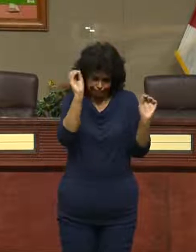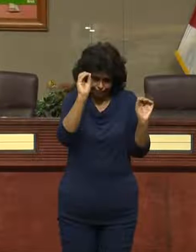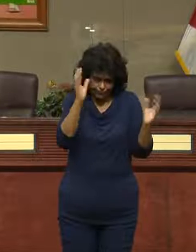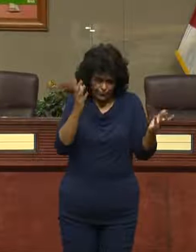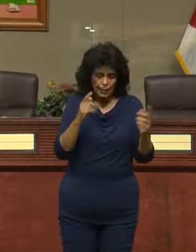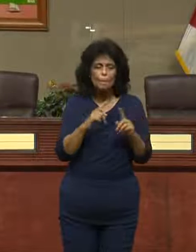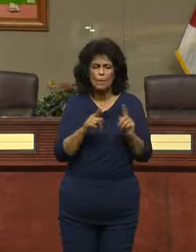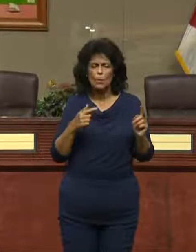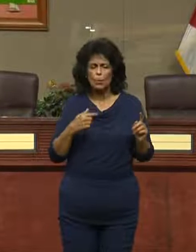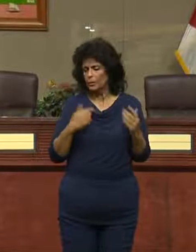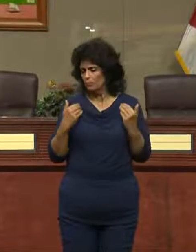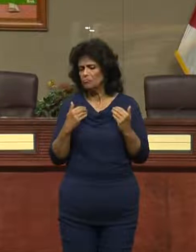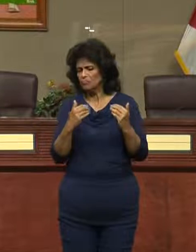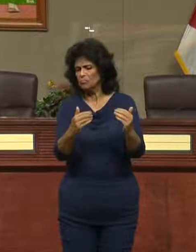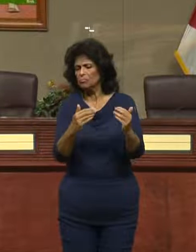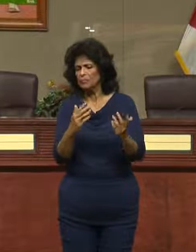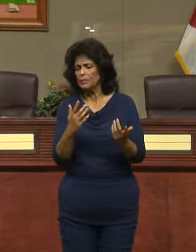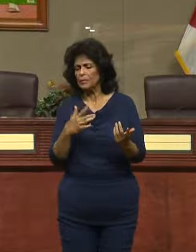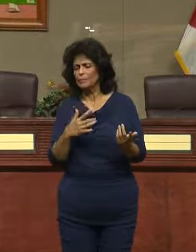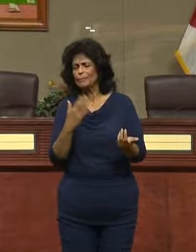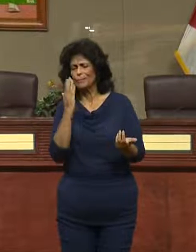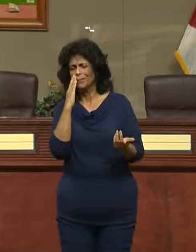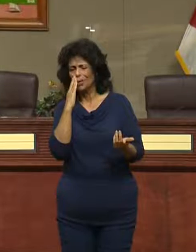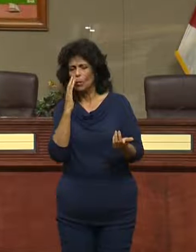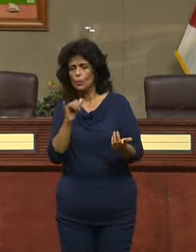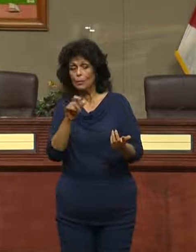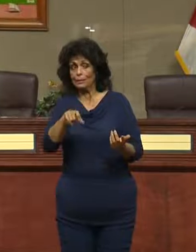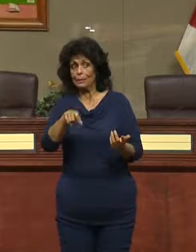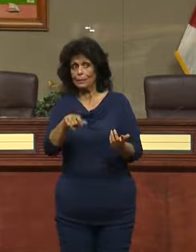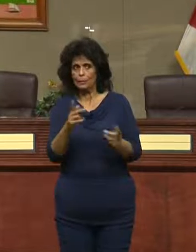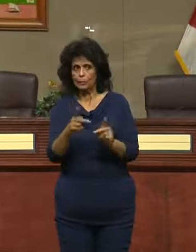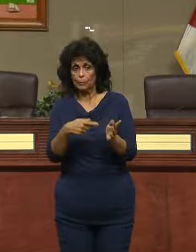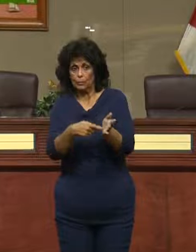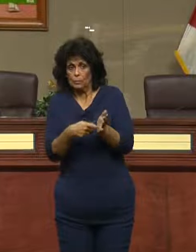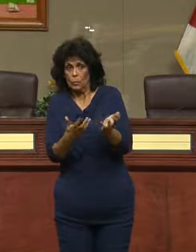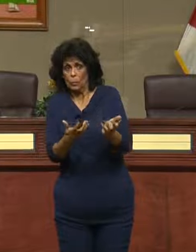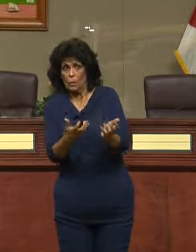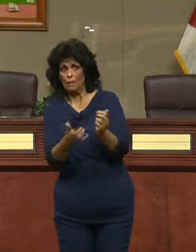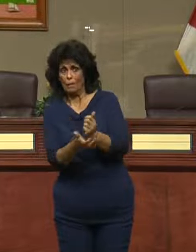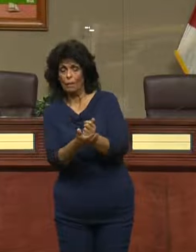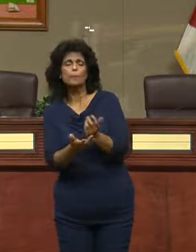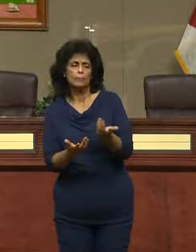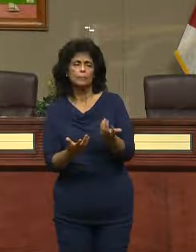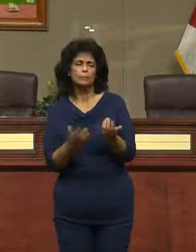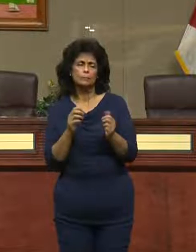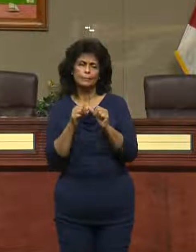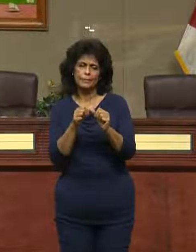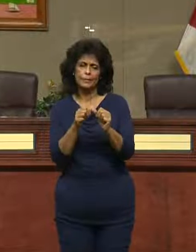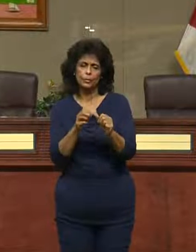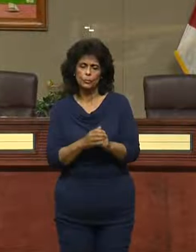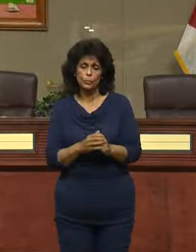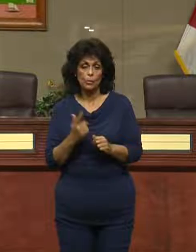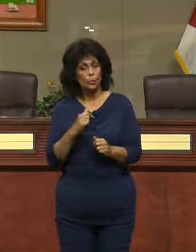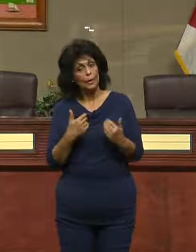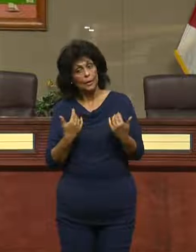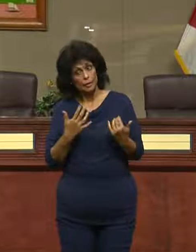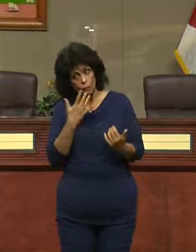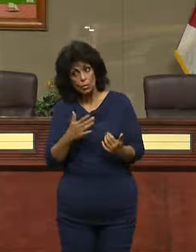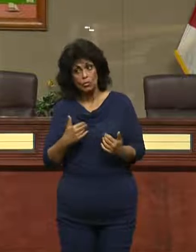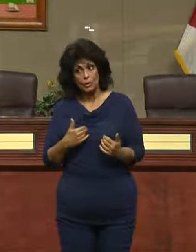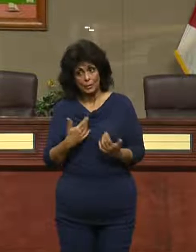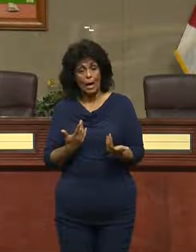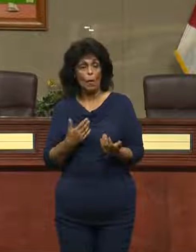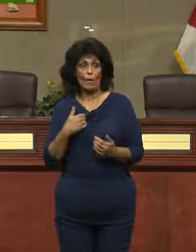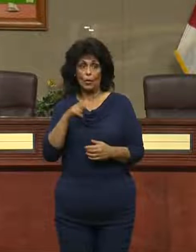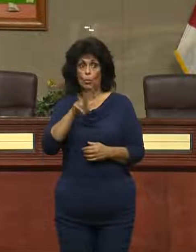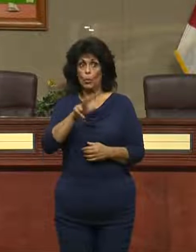demand will continue. So we'll just have to see. But fortunately, we do have $33 million to